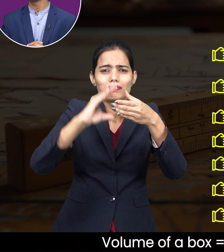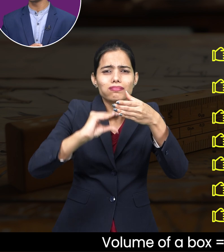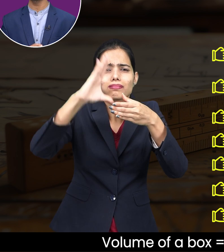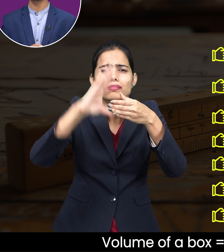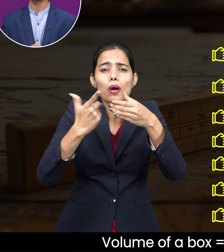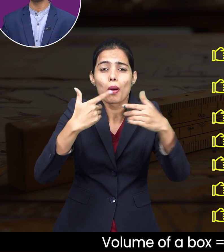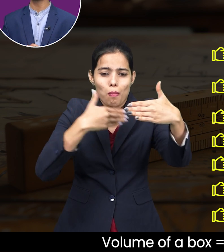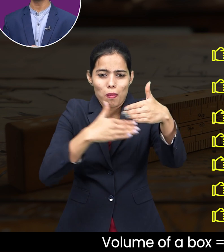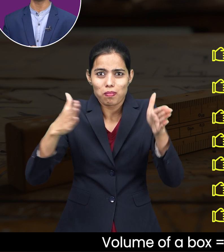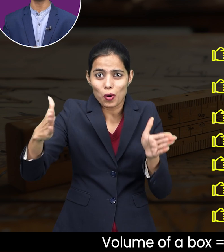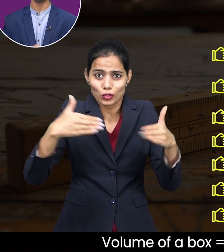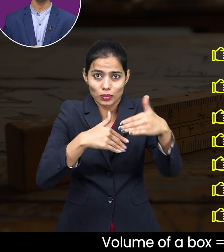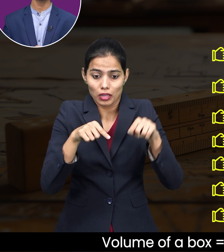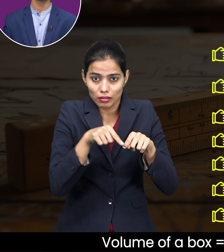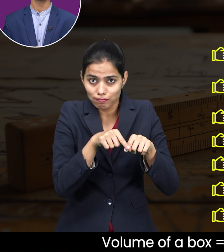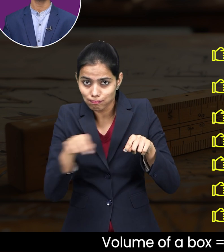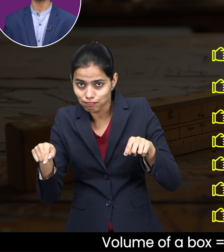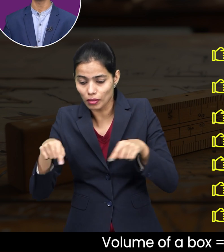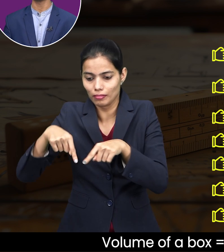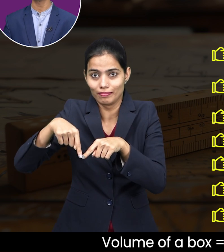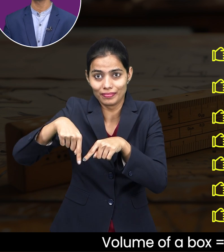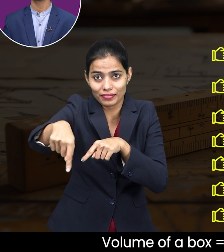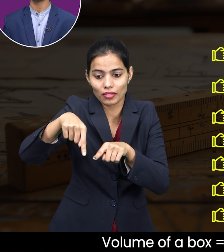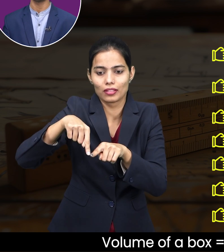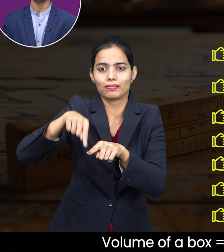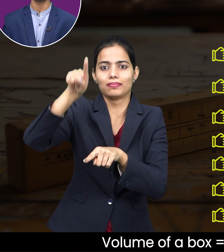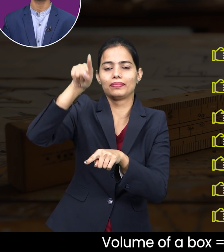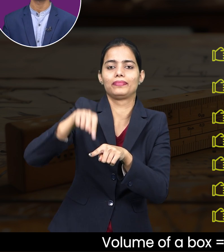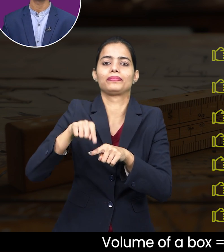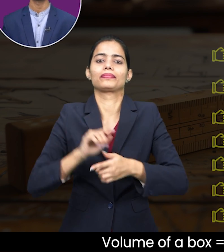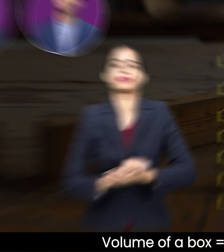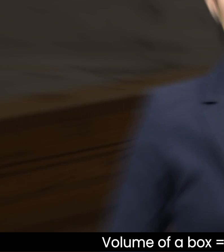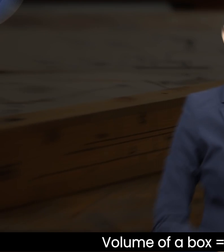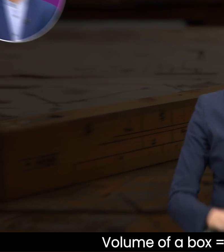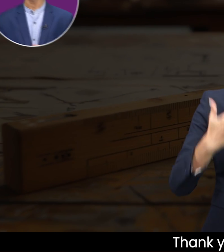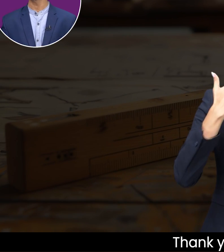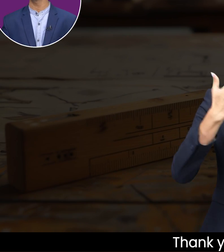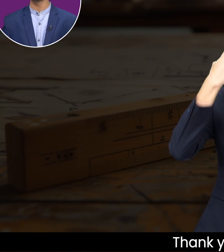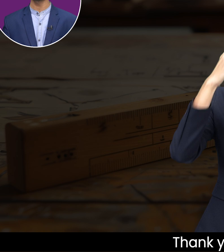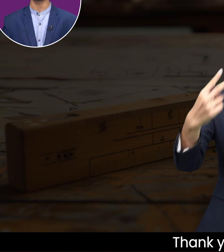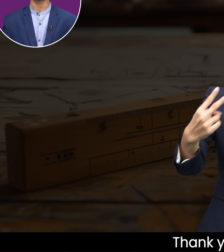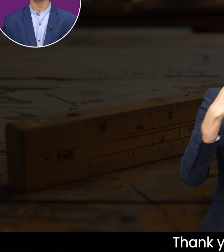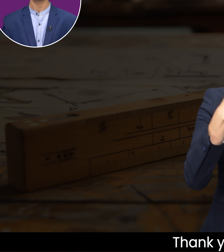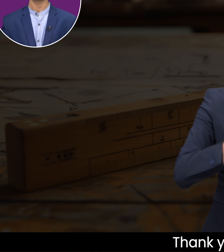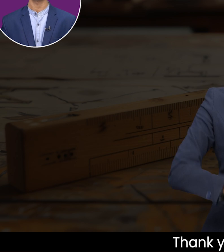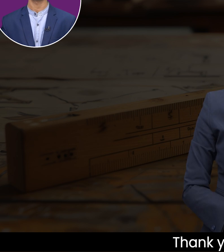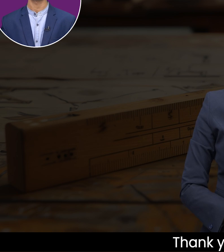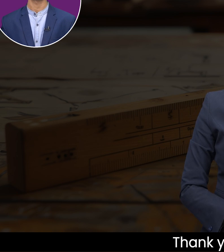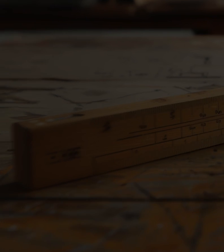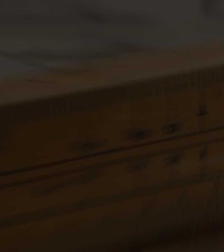Volume of a box is equal to length into breadth into height. Thank you for watching.